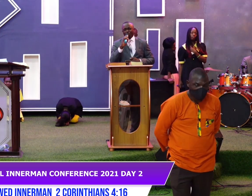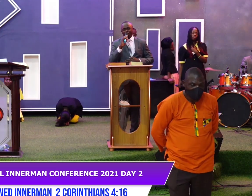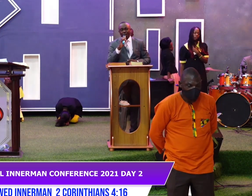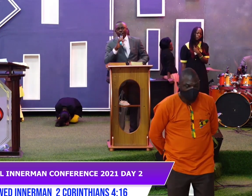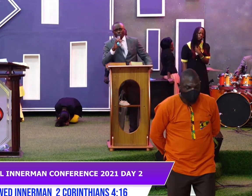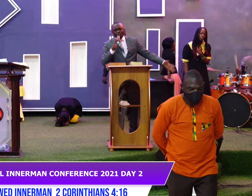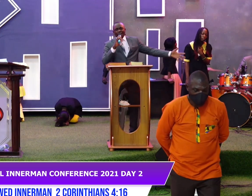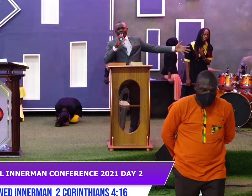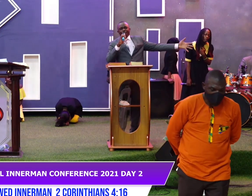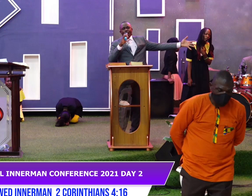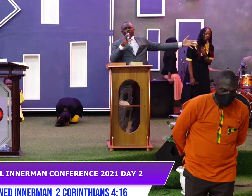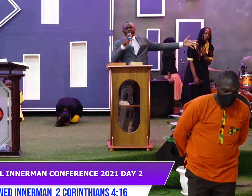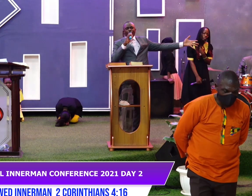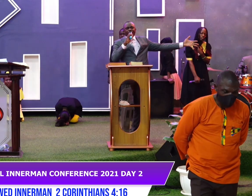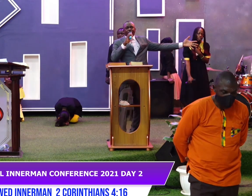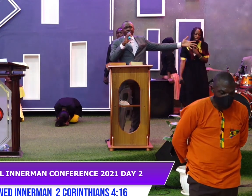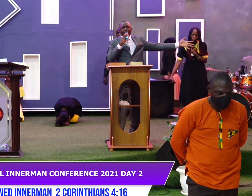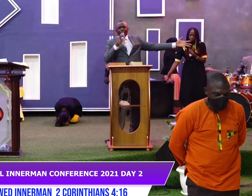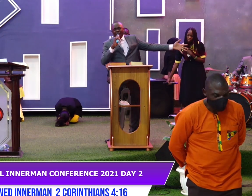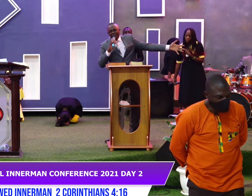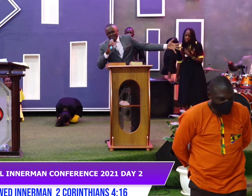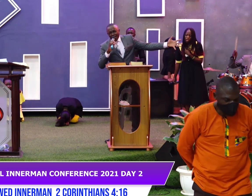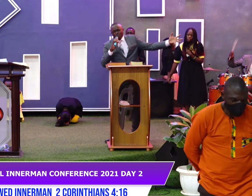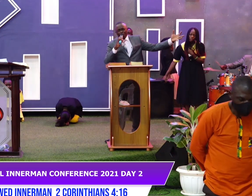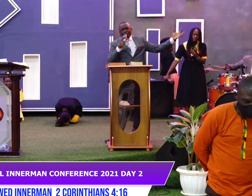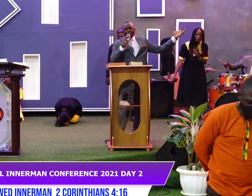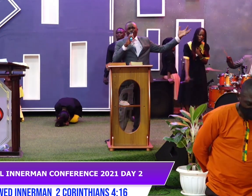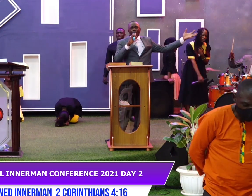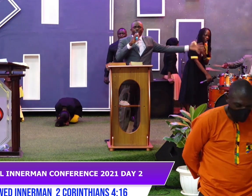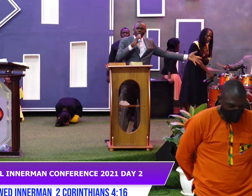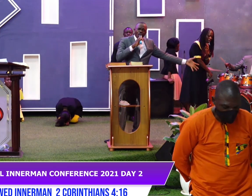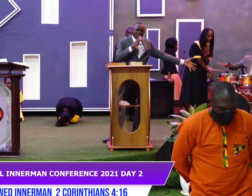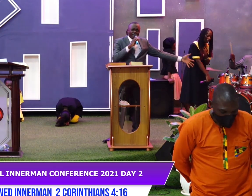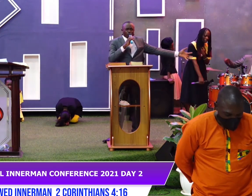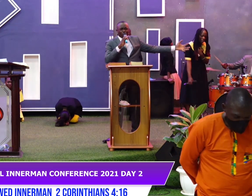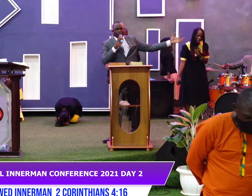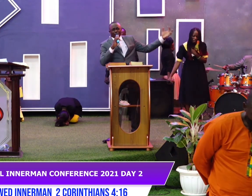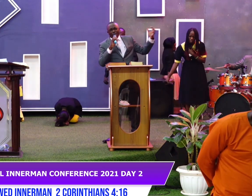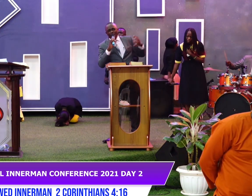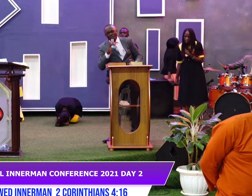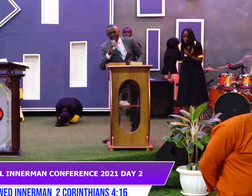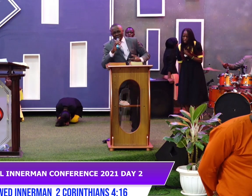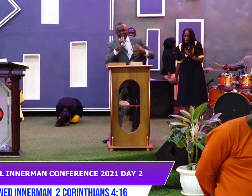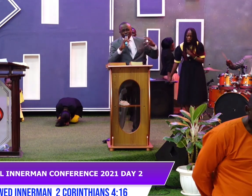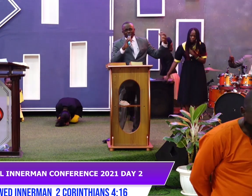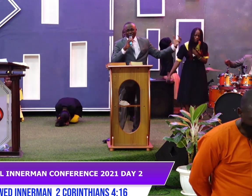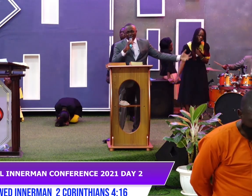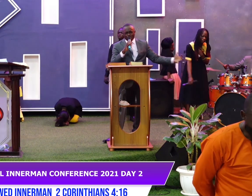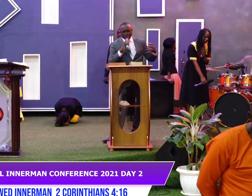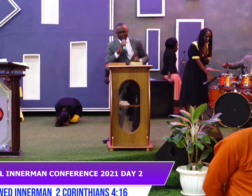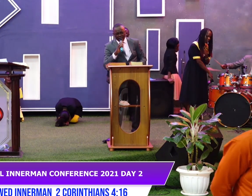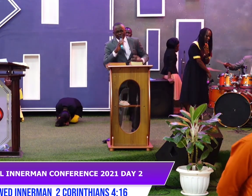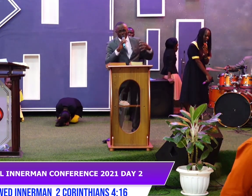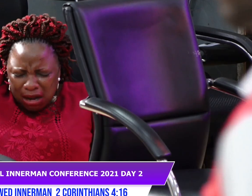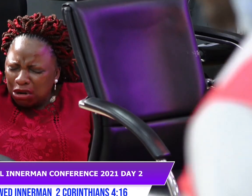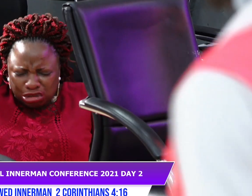emitima gyaffe twogeranga Maliyamu bwe yayogera n'agamba leka kimbeko leka kimbeko taata